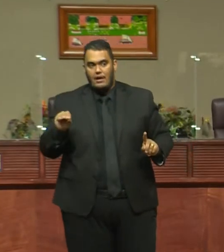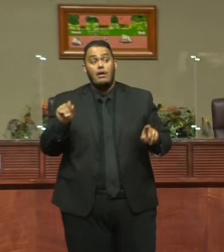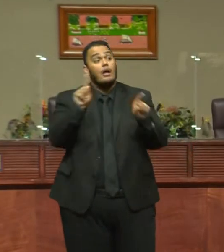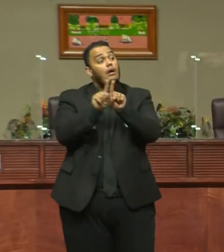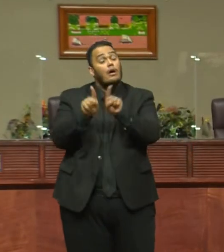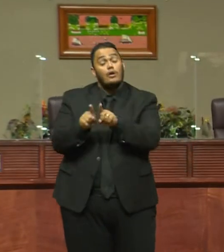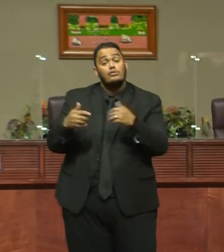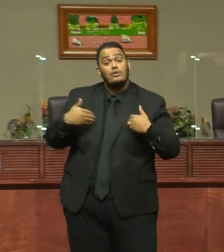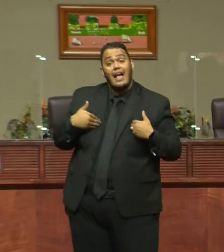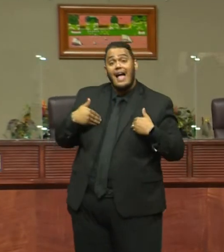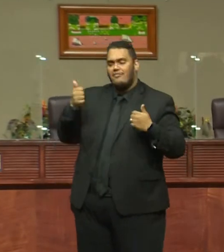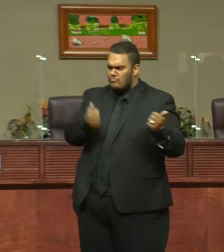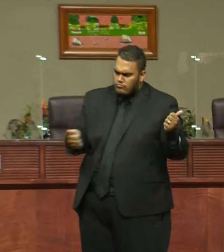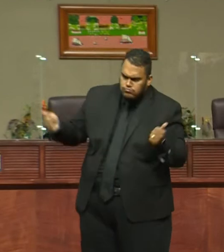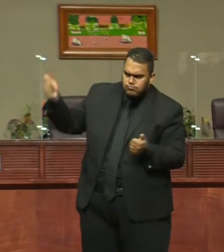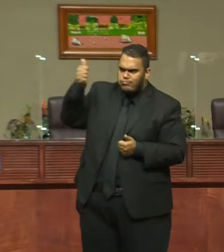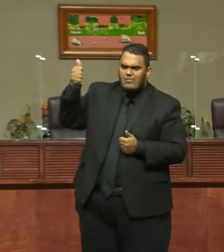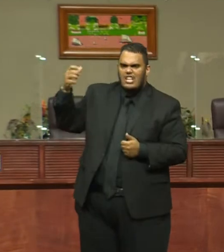questions